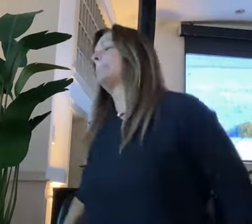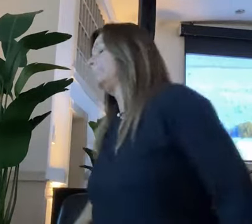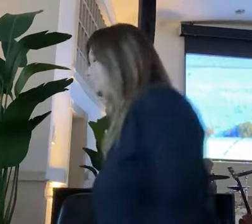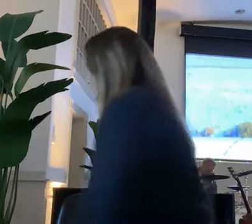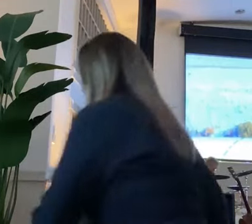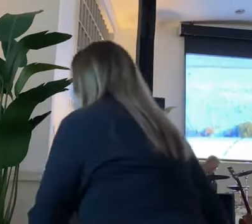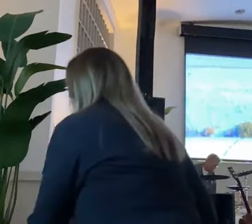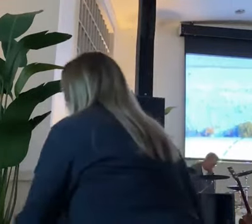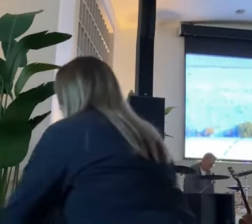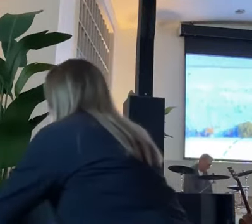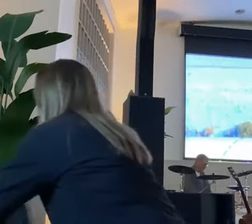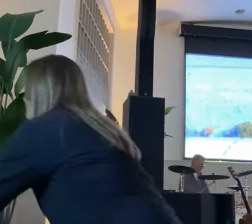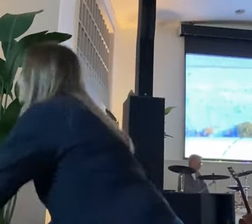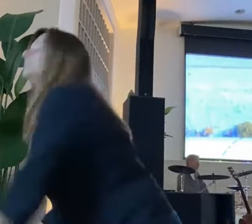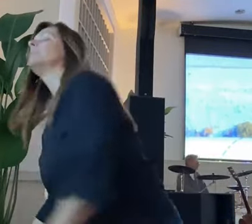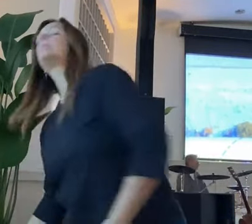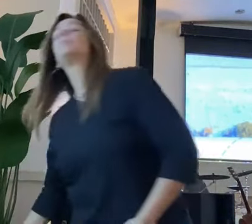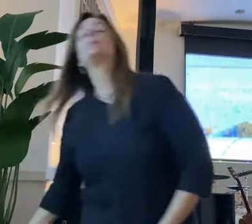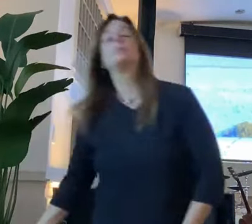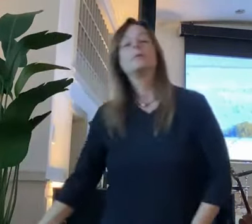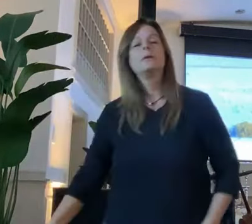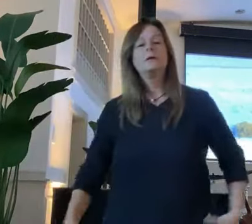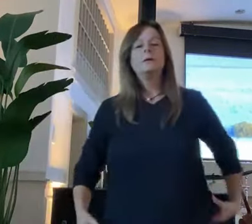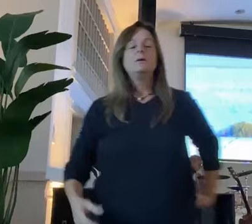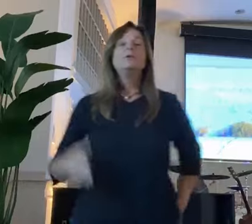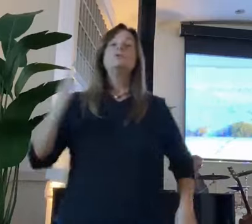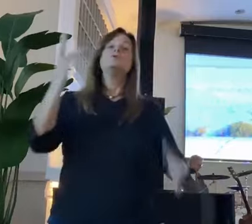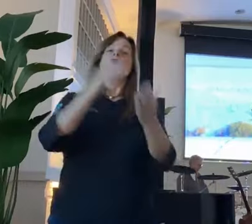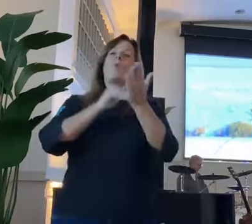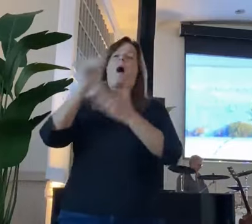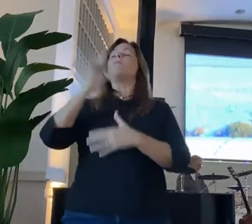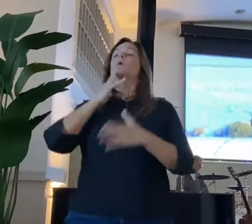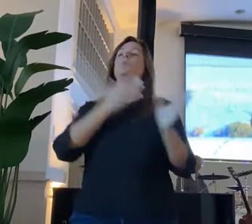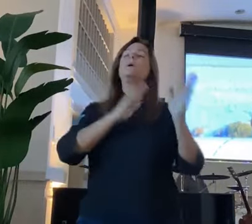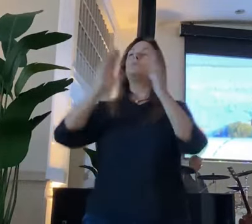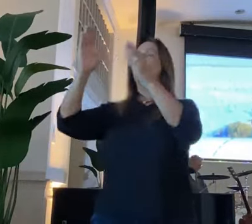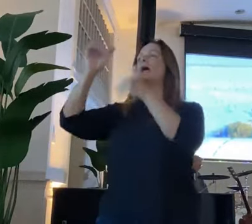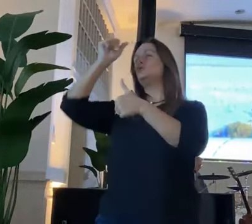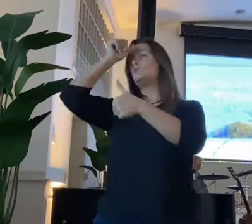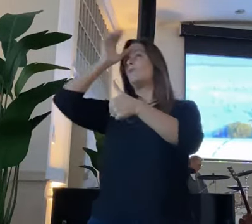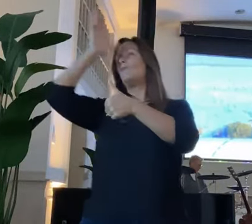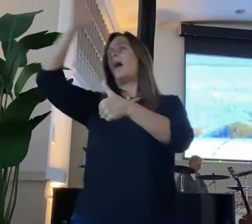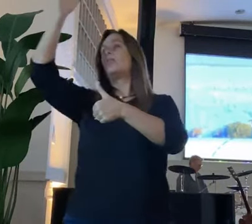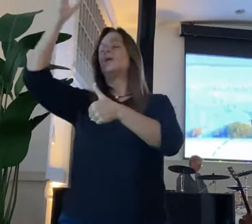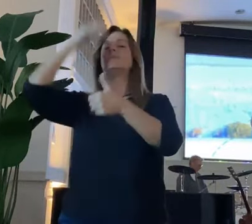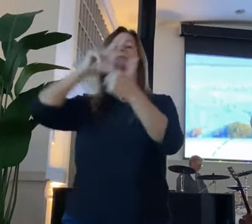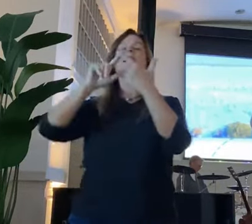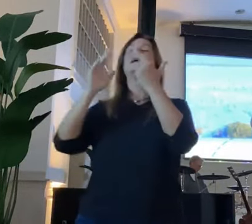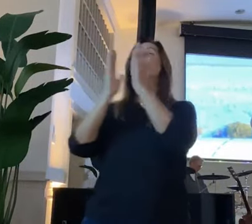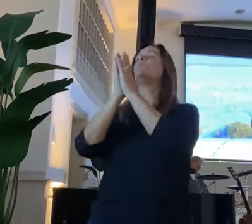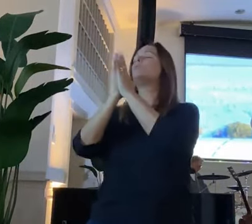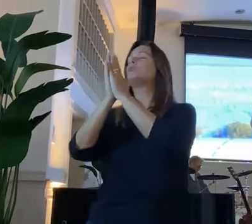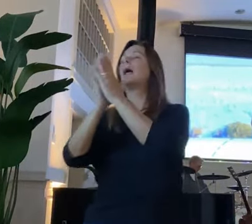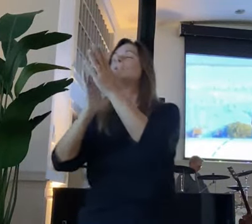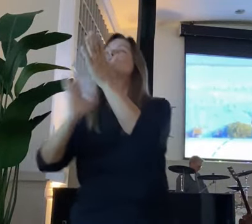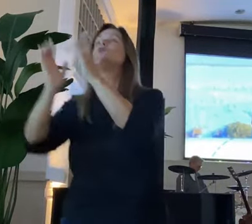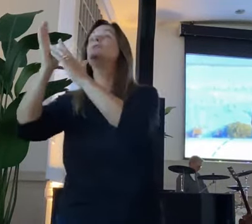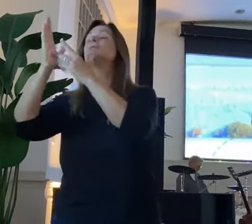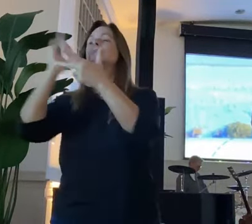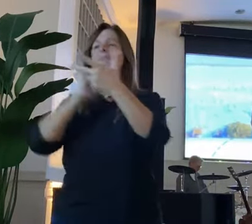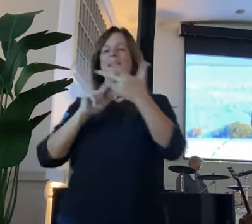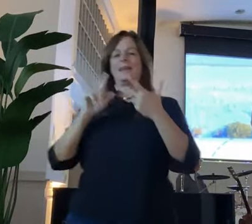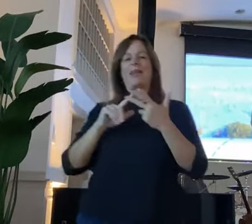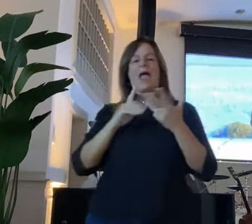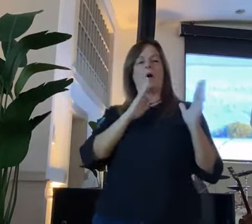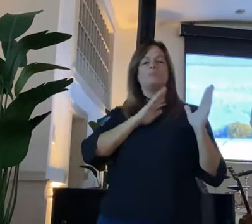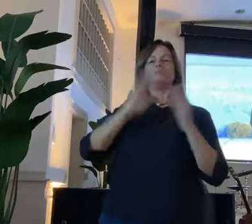Father, and so often we pray to Jesus, but we're going to take some time as we close this service to pray to